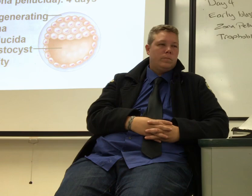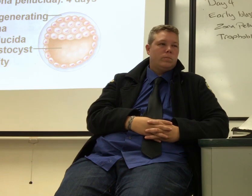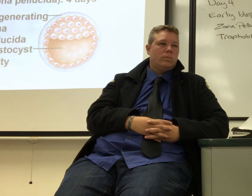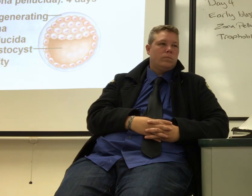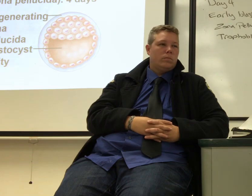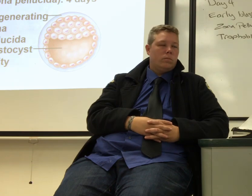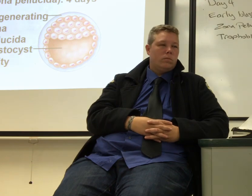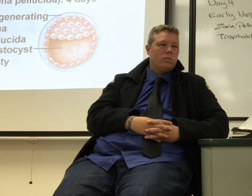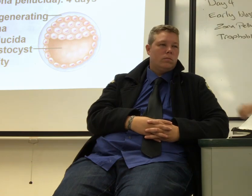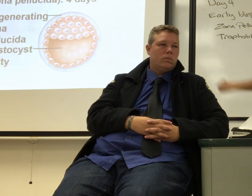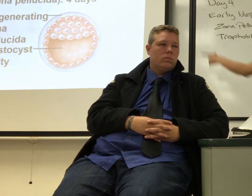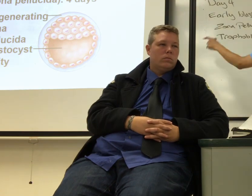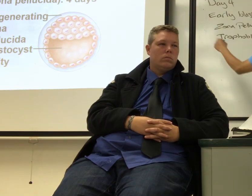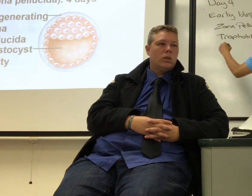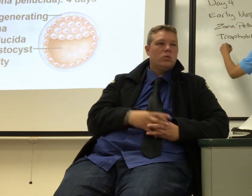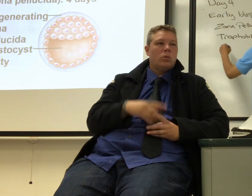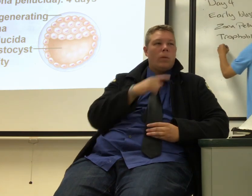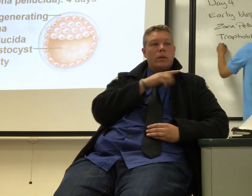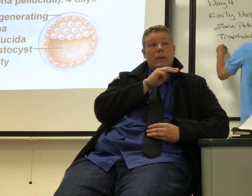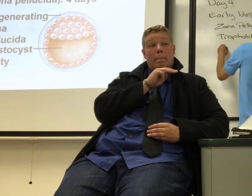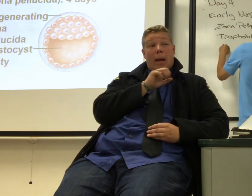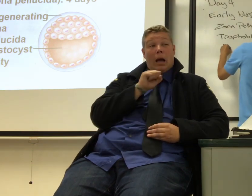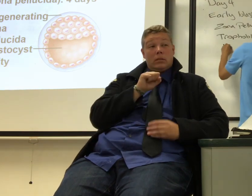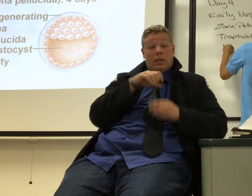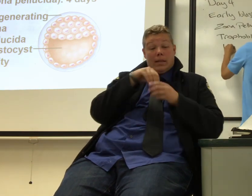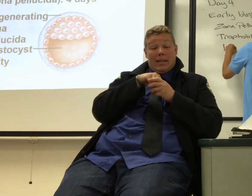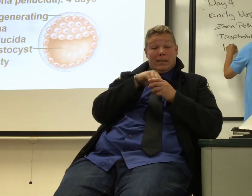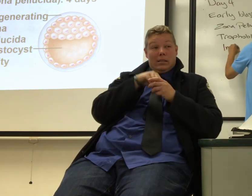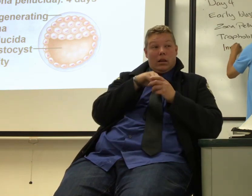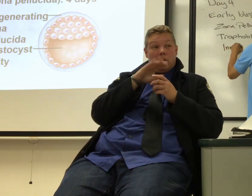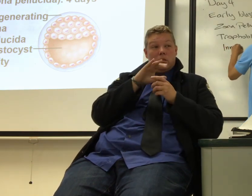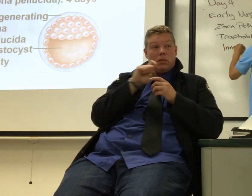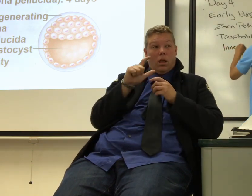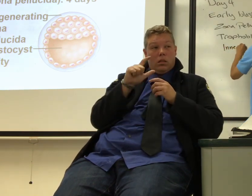Yeah, so in this mass, the inner mast cells,